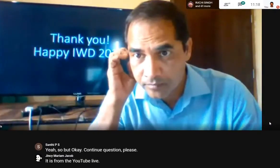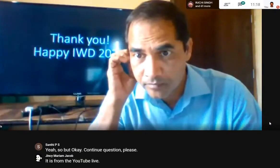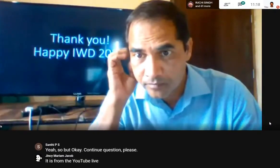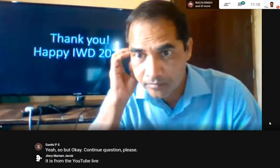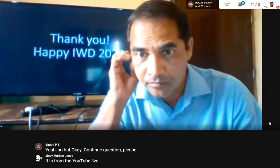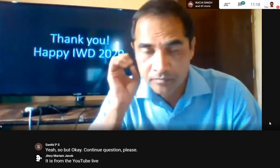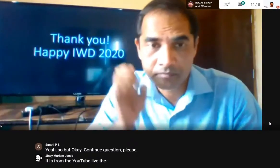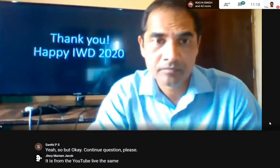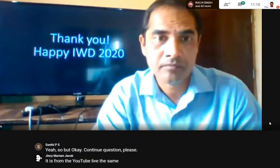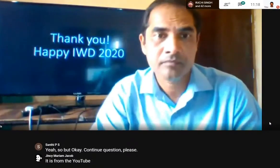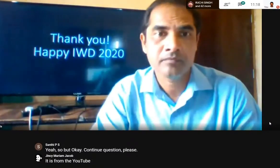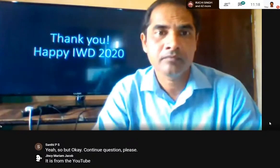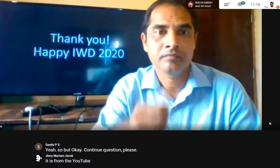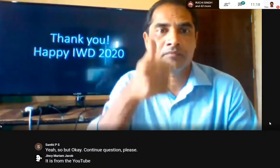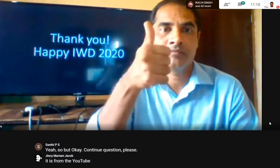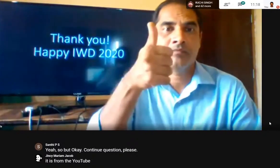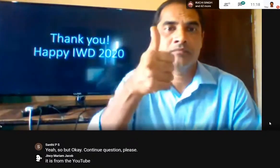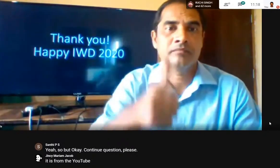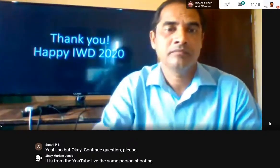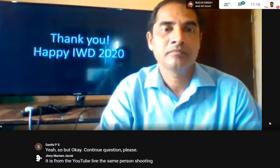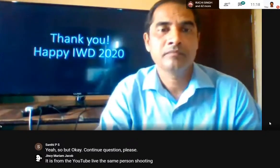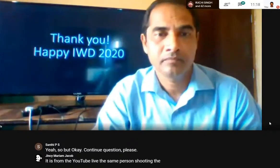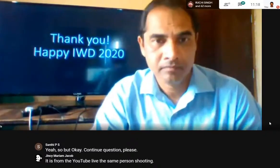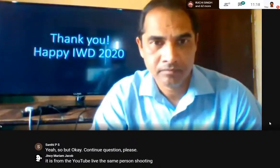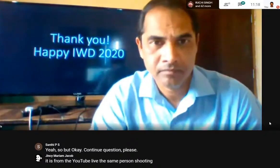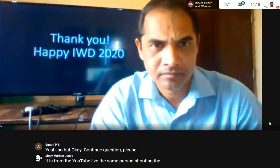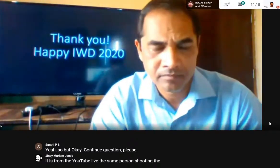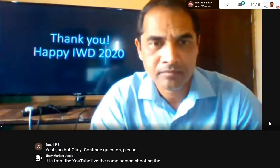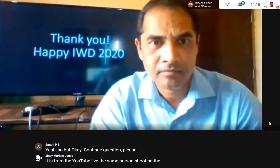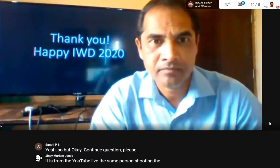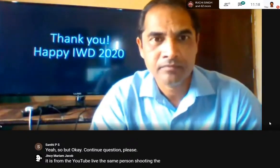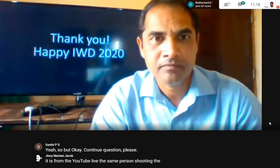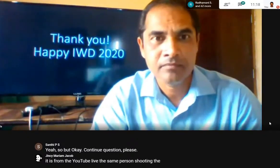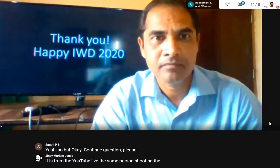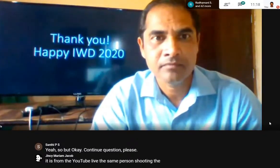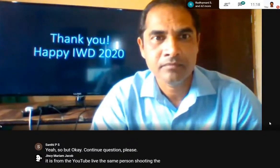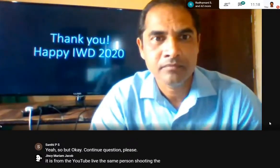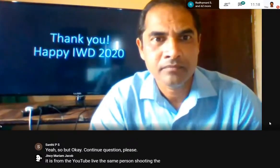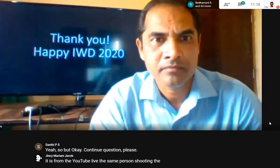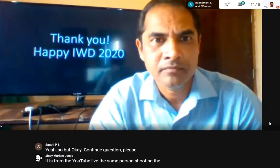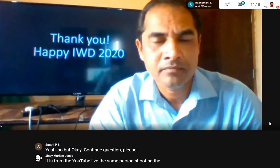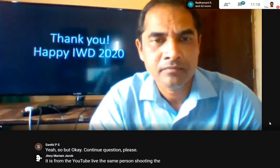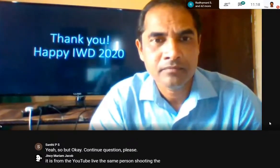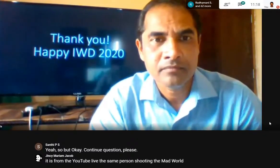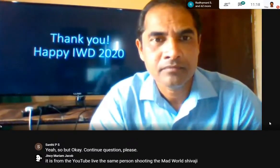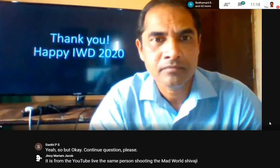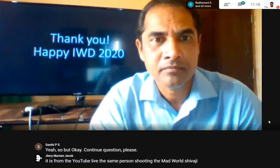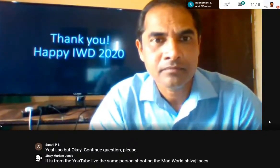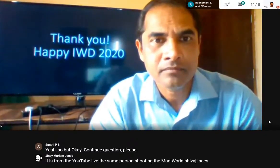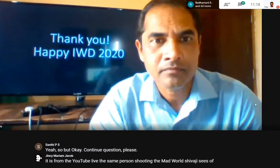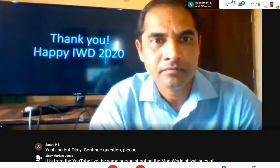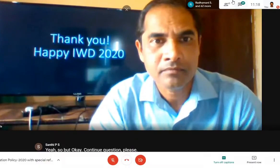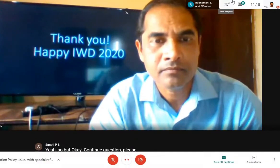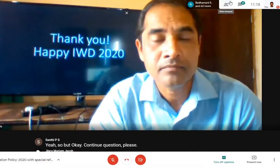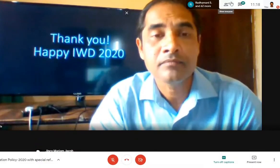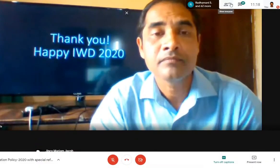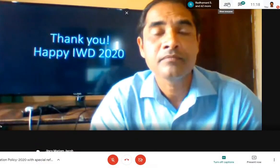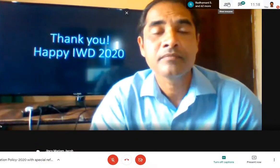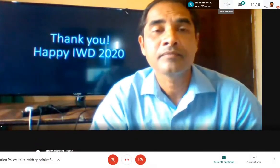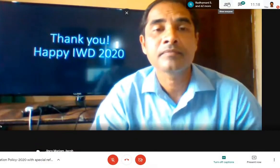person, Shirinder. What role Shivaji sees of deaf leaders in implementing NEP?